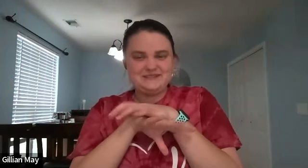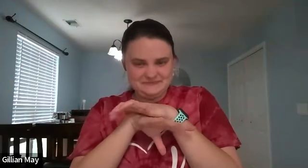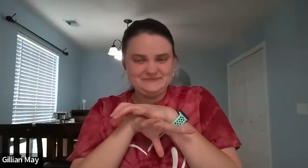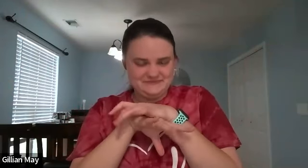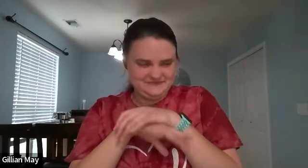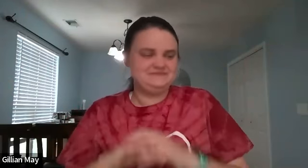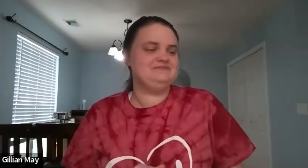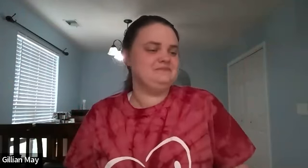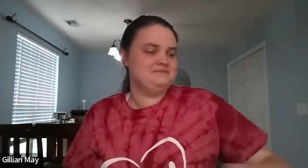Spider.